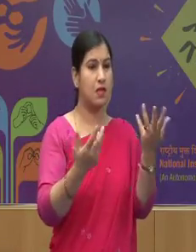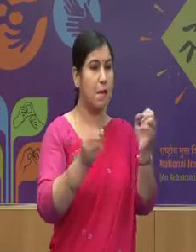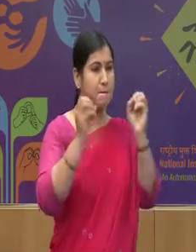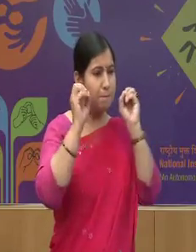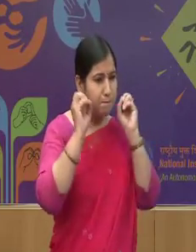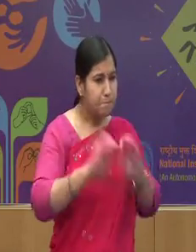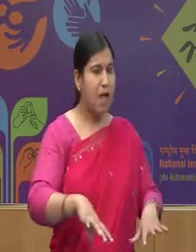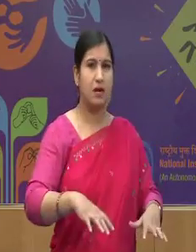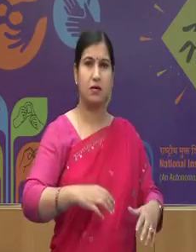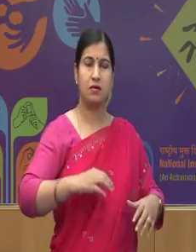were badly affected,